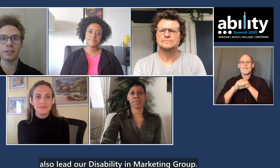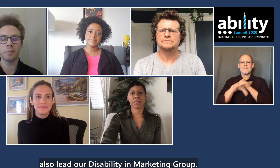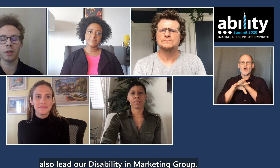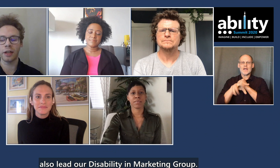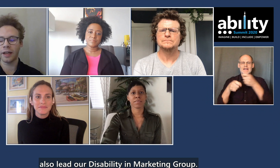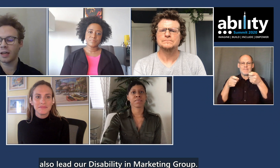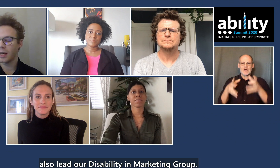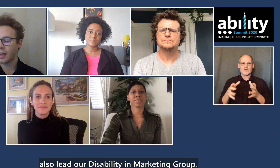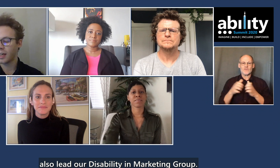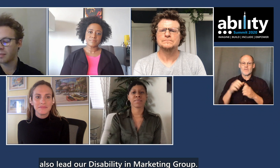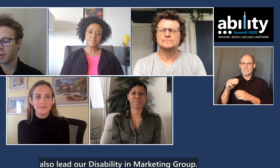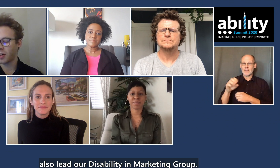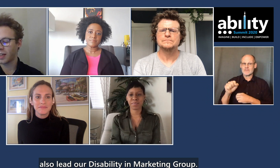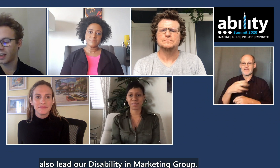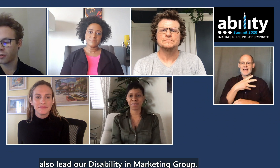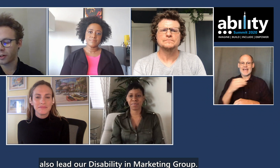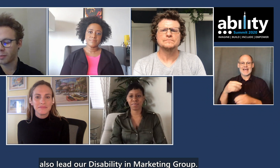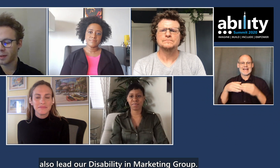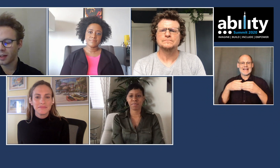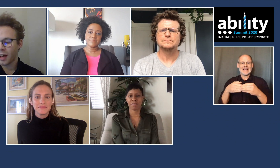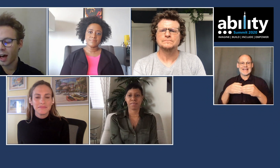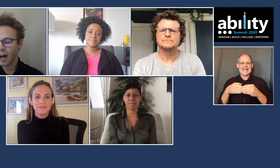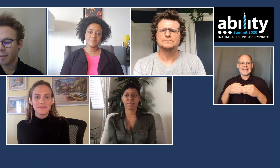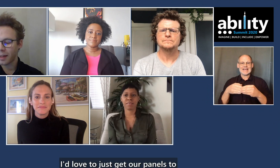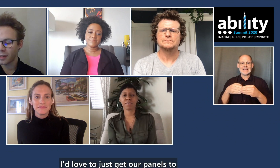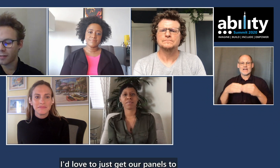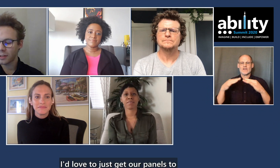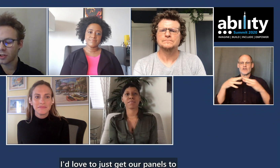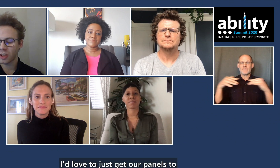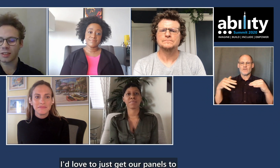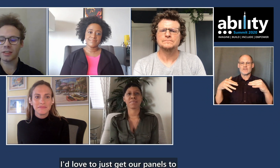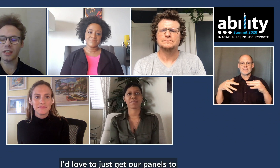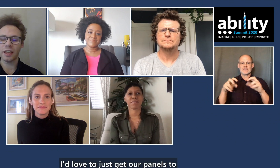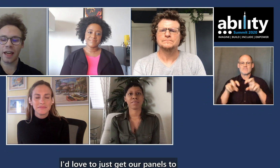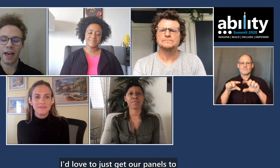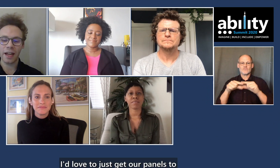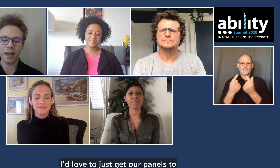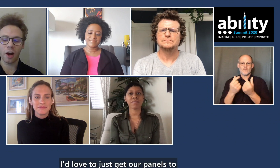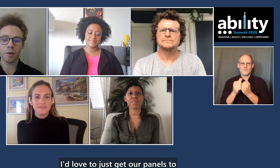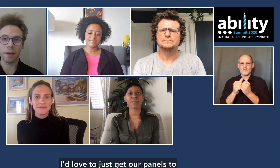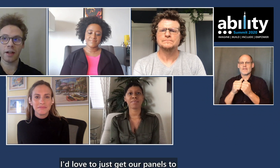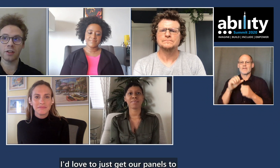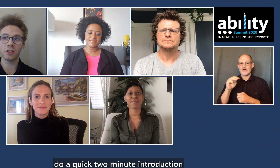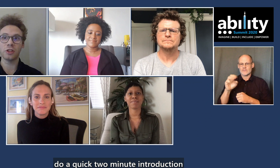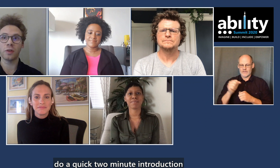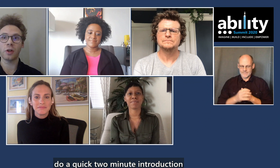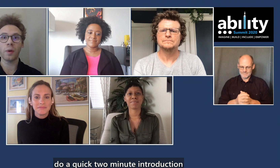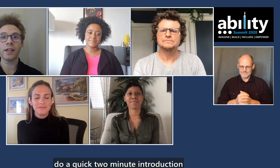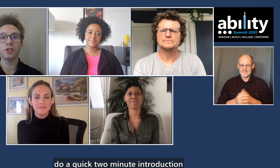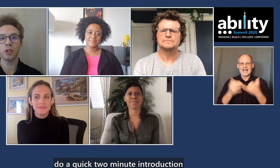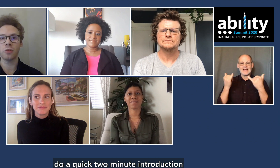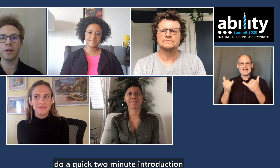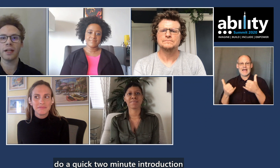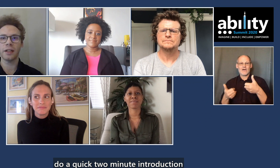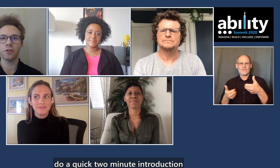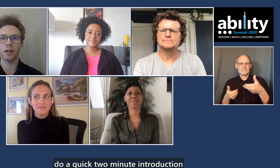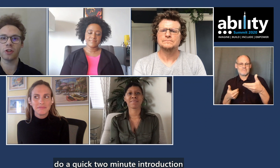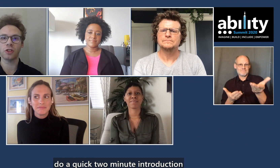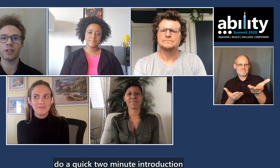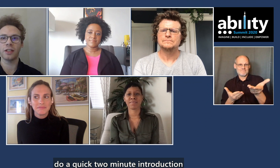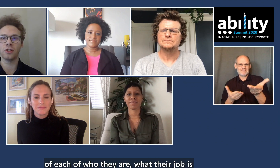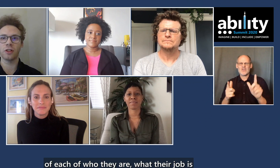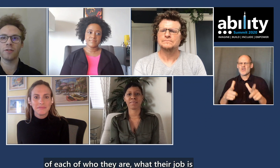lead our disability in marketing group. I'd love to just get our panelists to do a quick